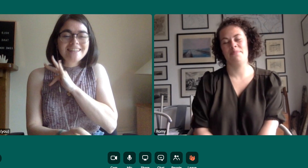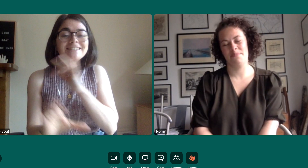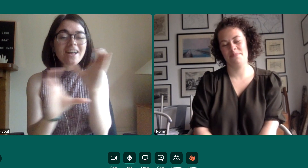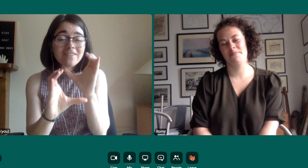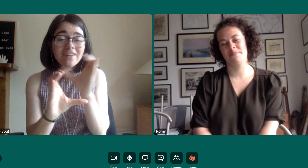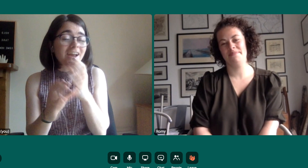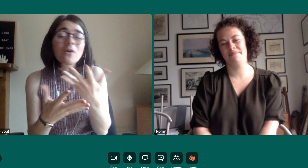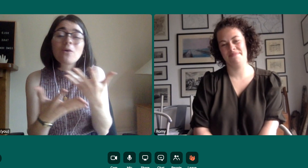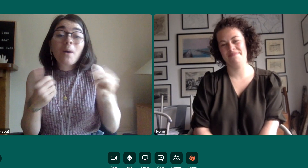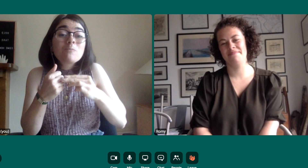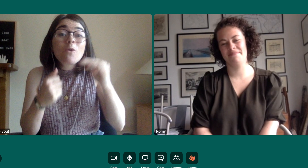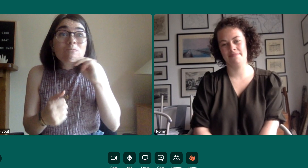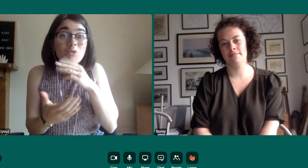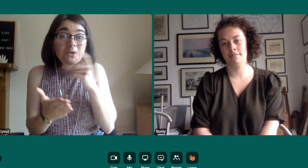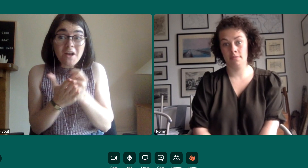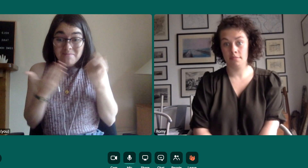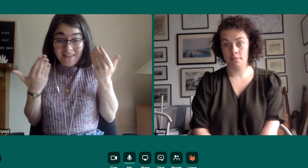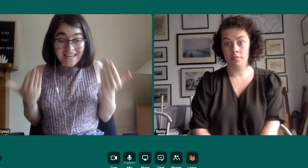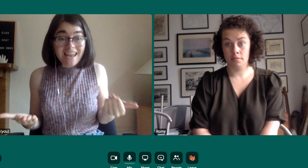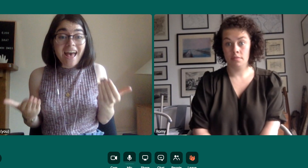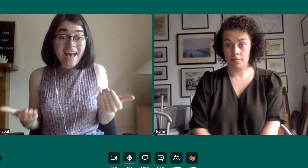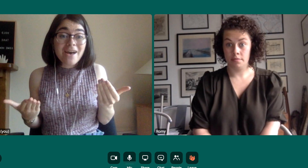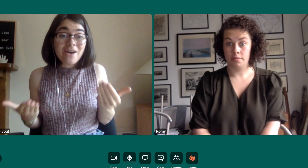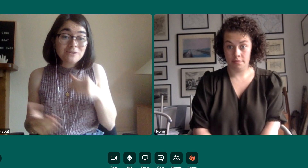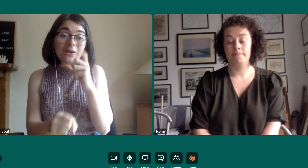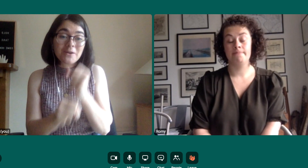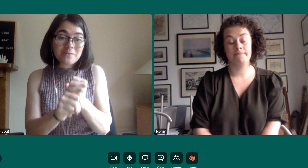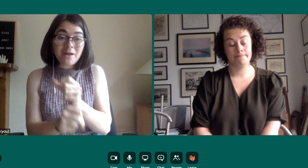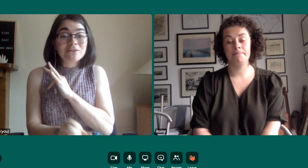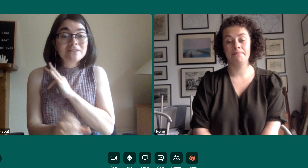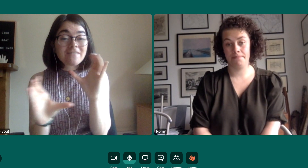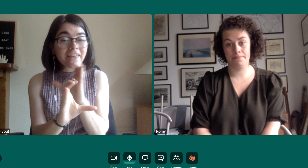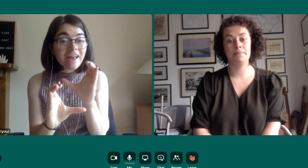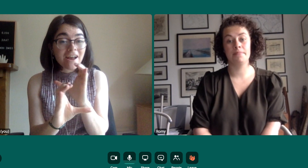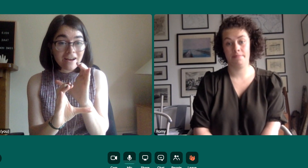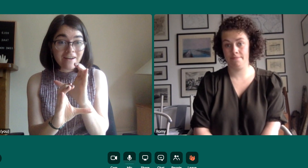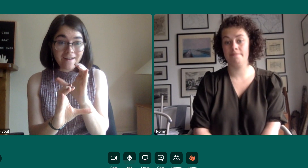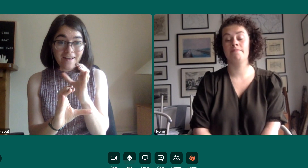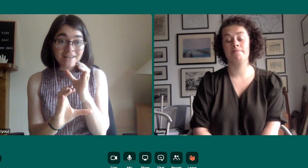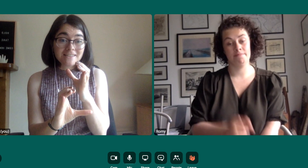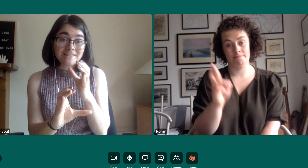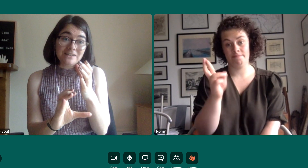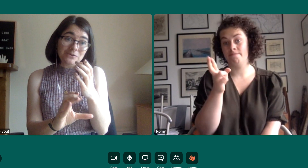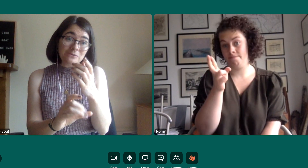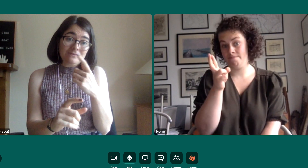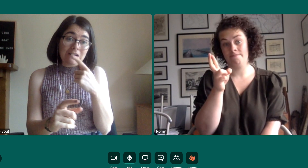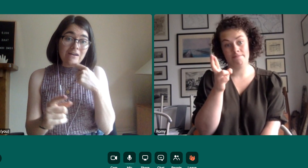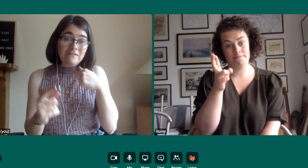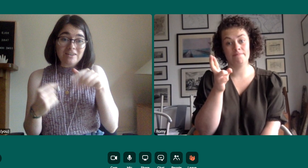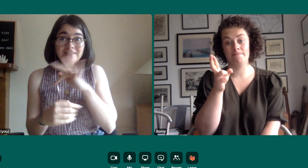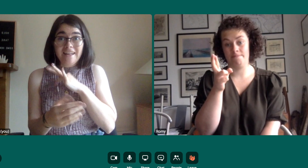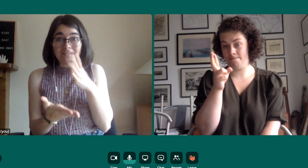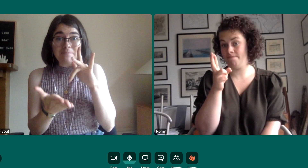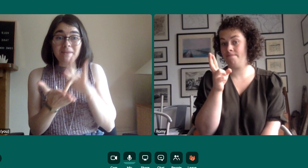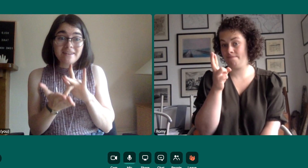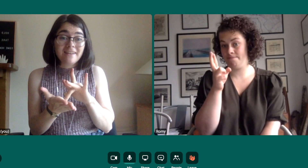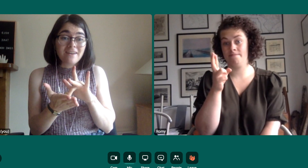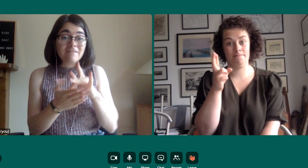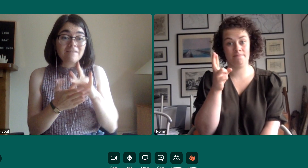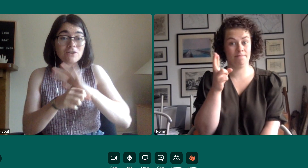to think about self-care than now? Totally. As we found ourselves in the middle of the COVID-19